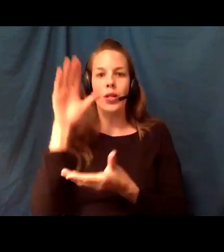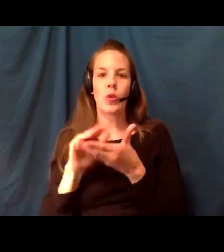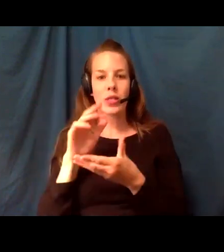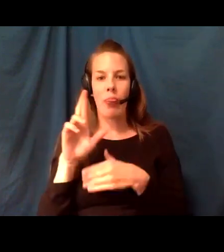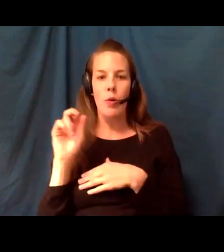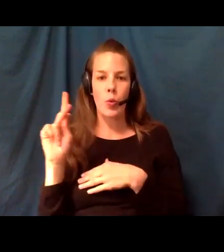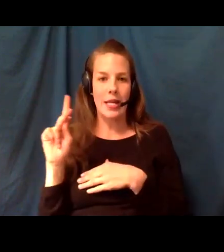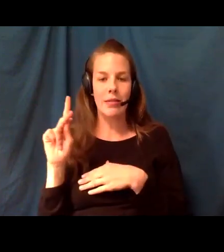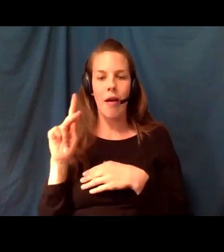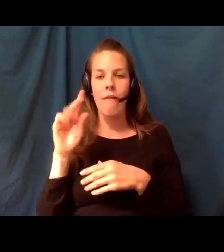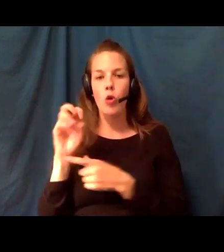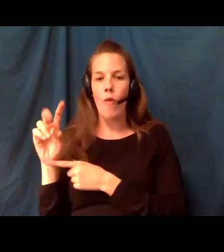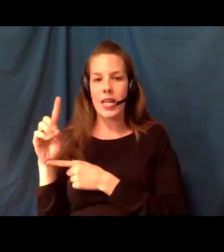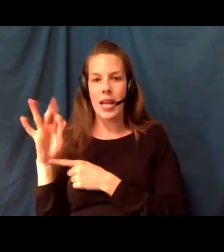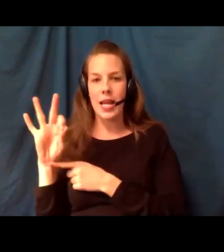you visit.